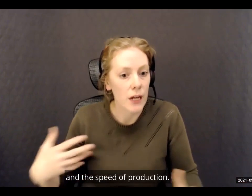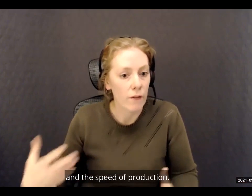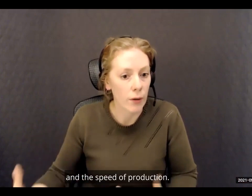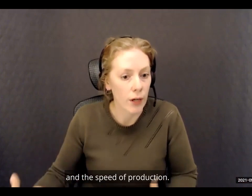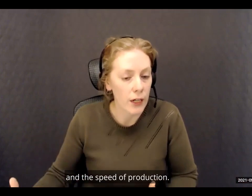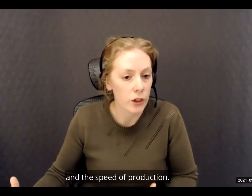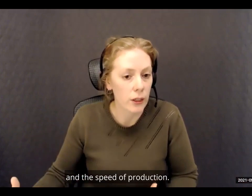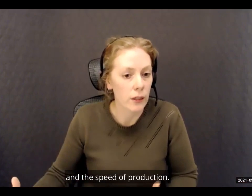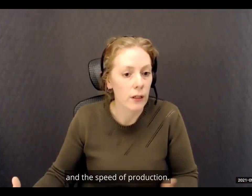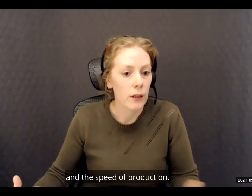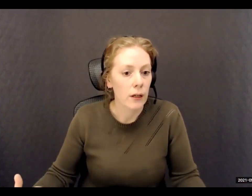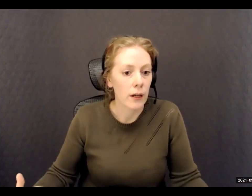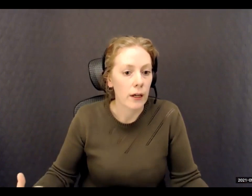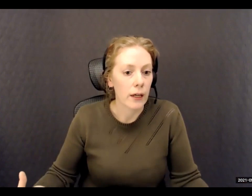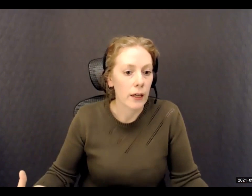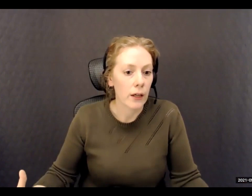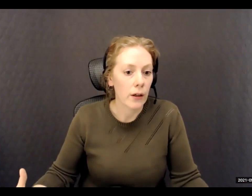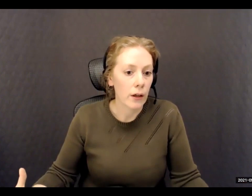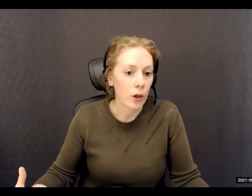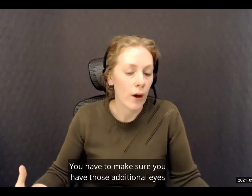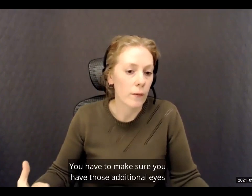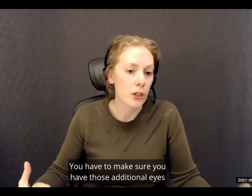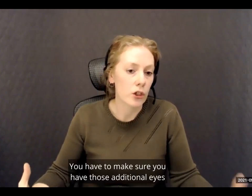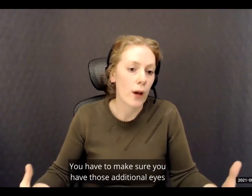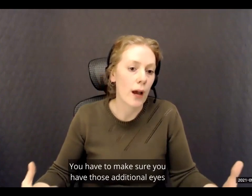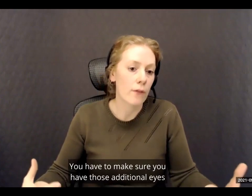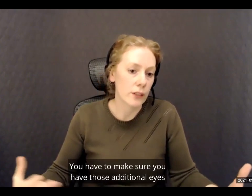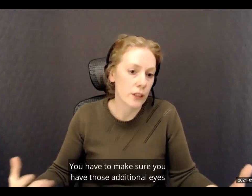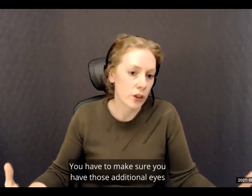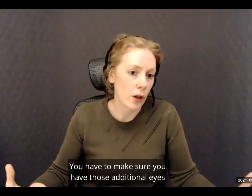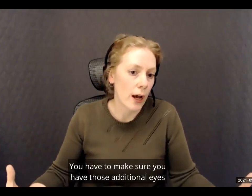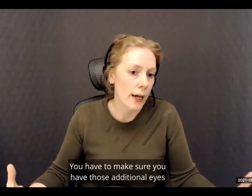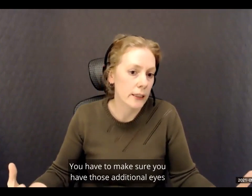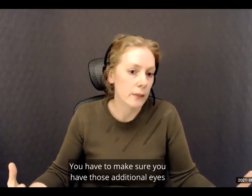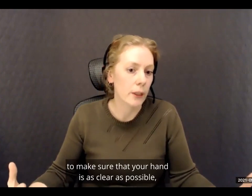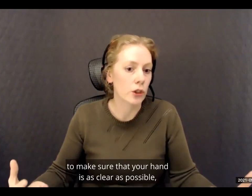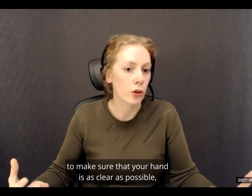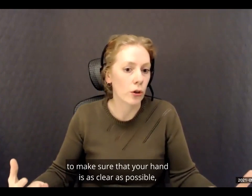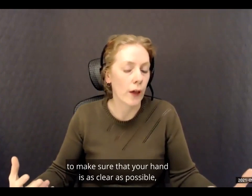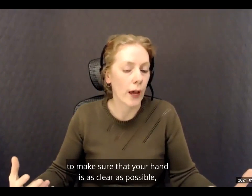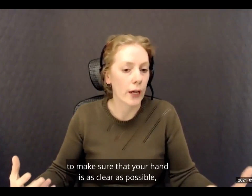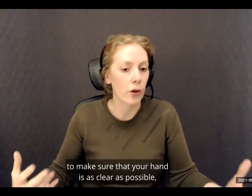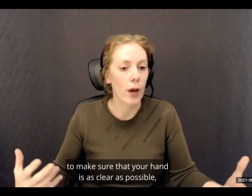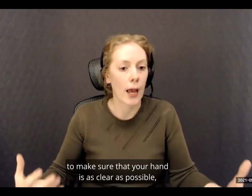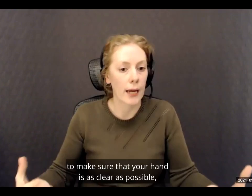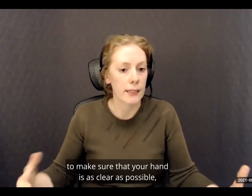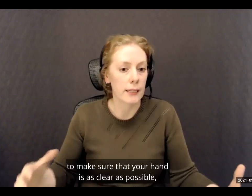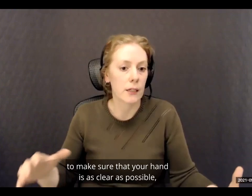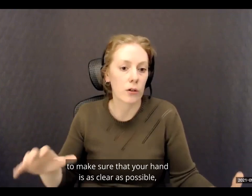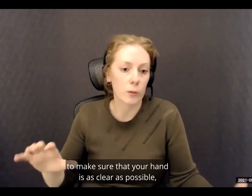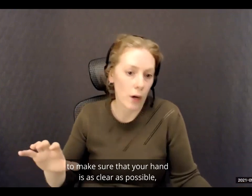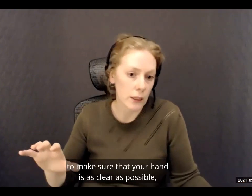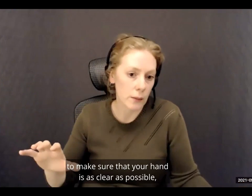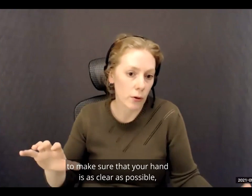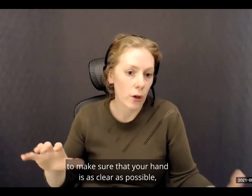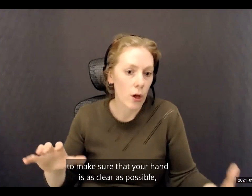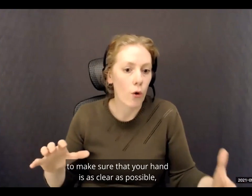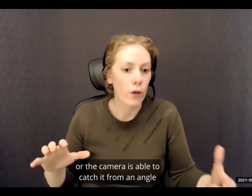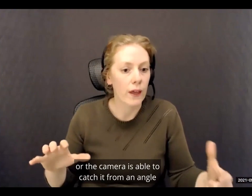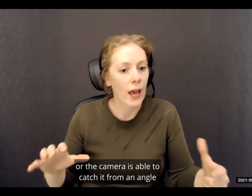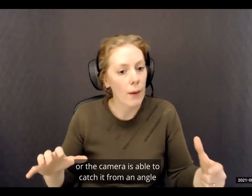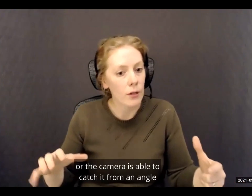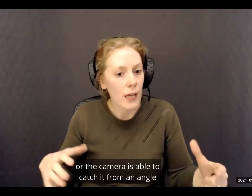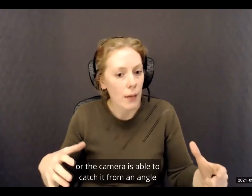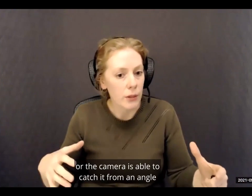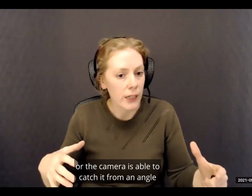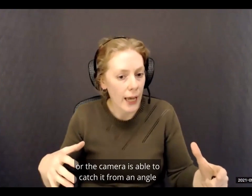the speed of production. You have to make sure you have those additional eyes to make sure that your hand is as clear as possible,